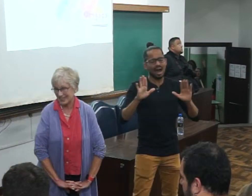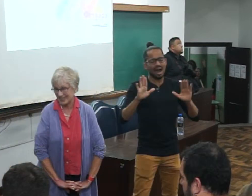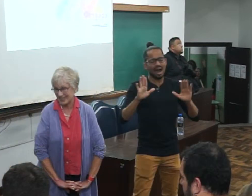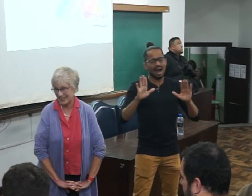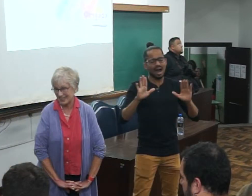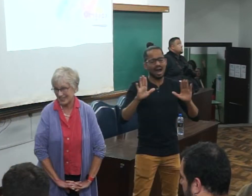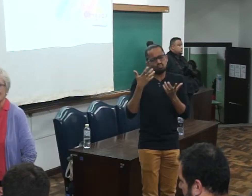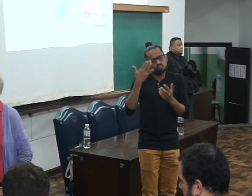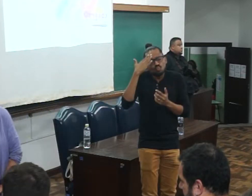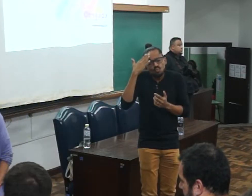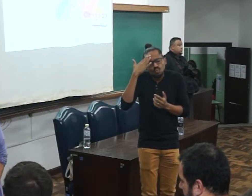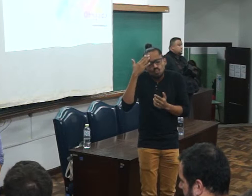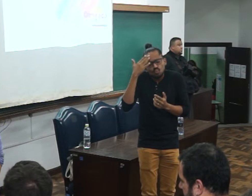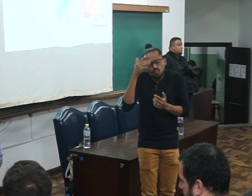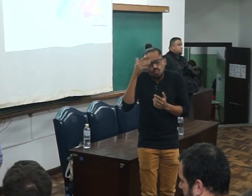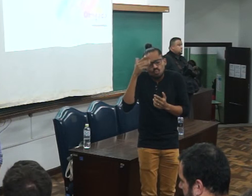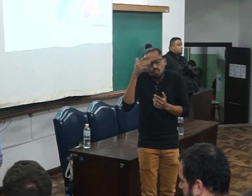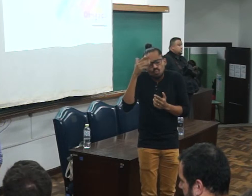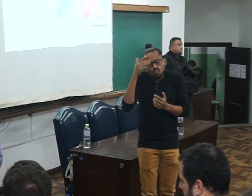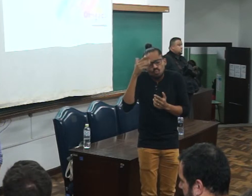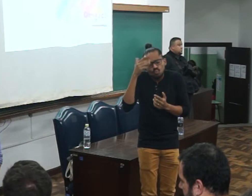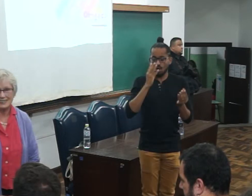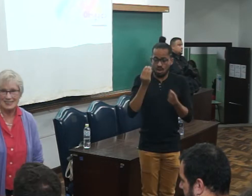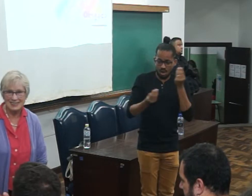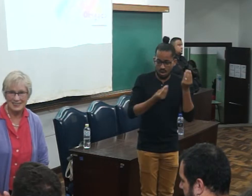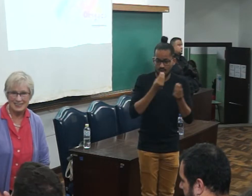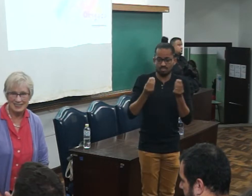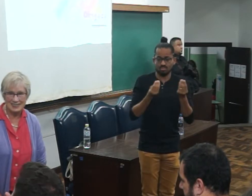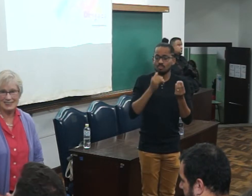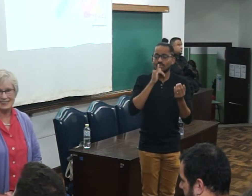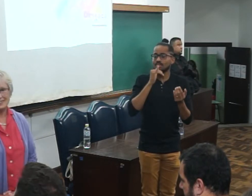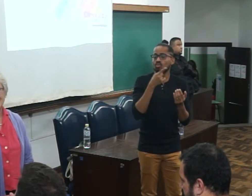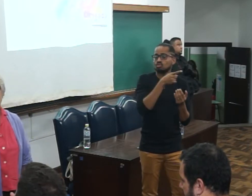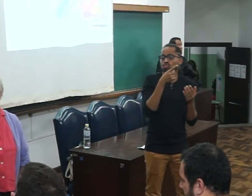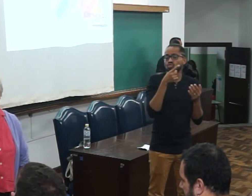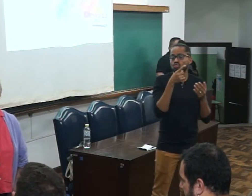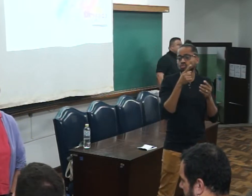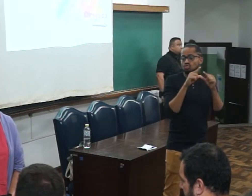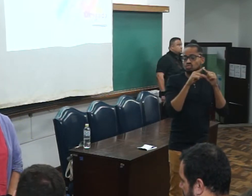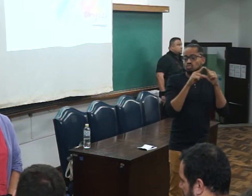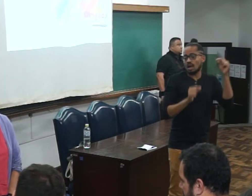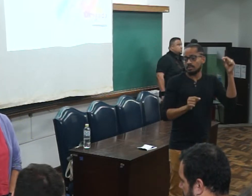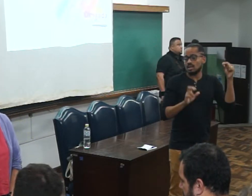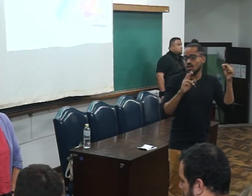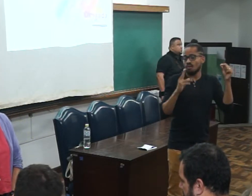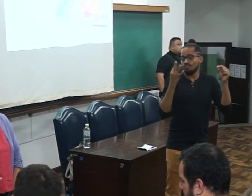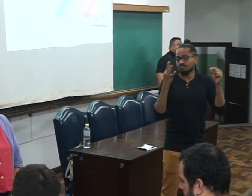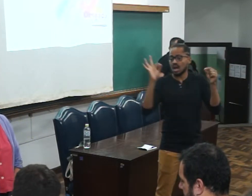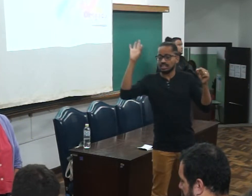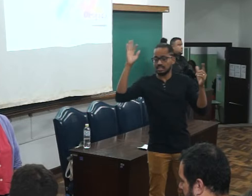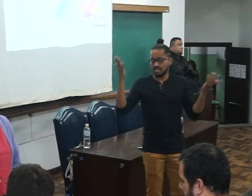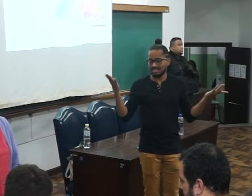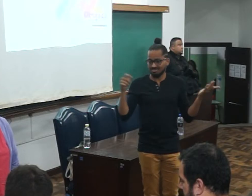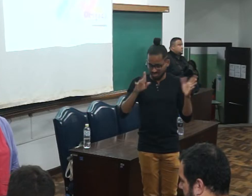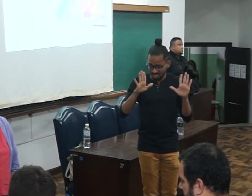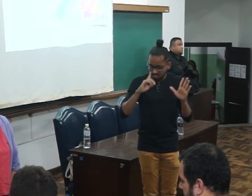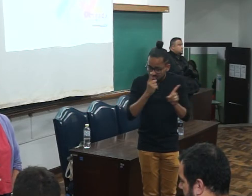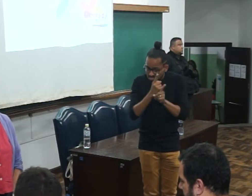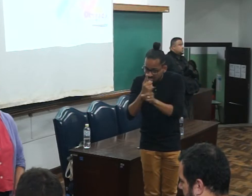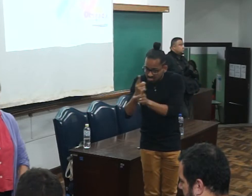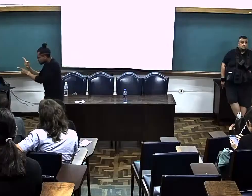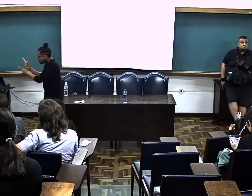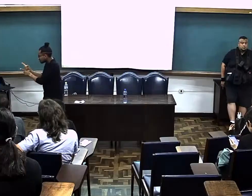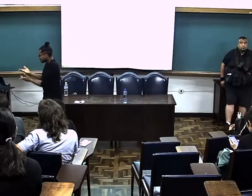I want to know that how this works in Japanese, for example, or in French. Did you know